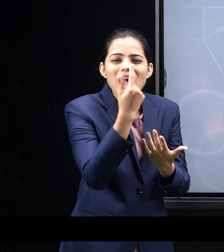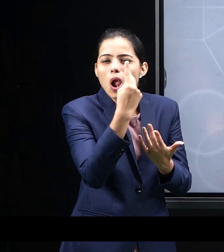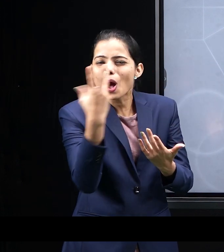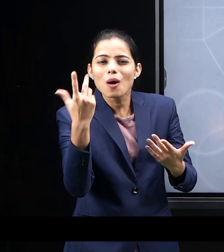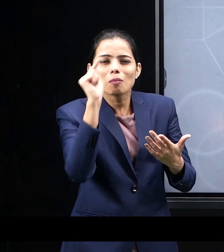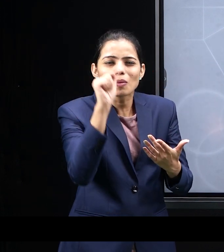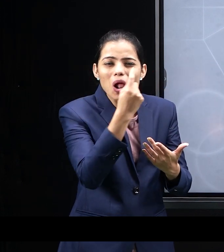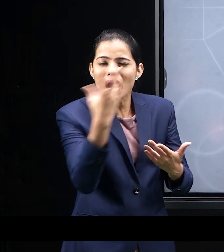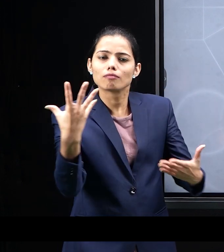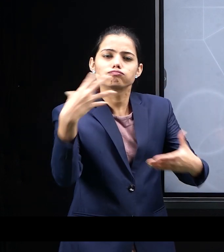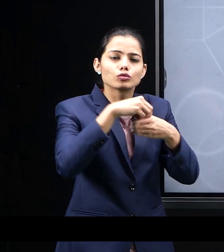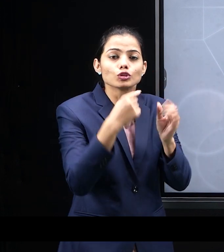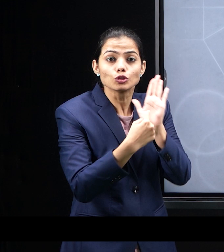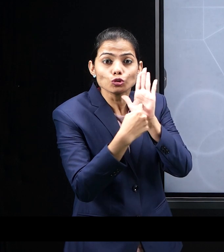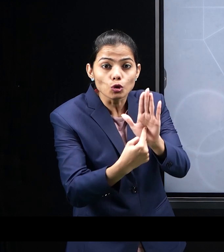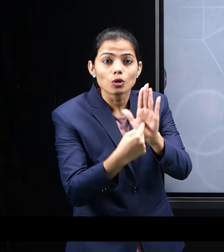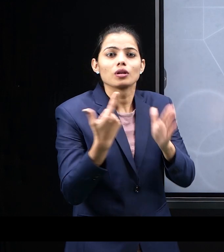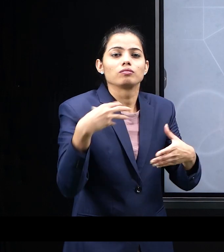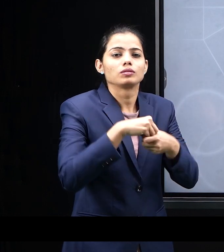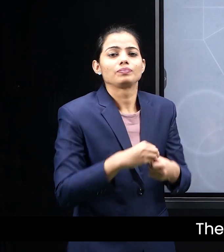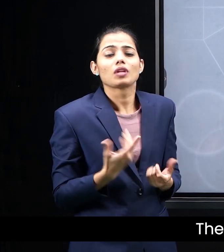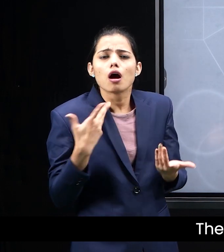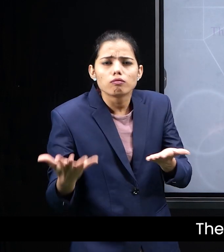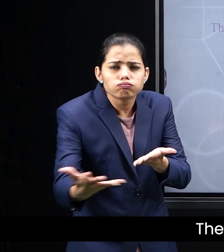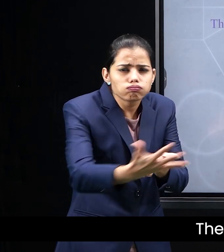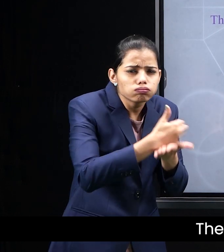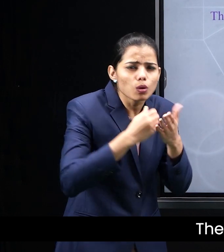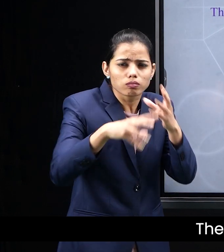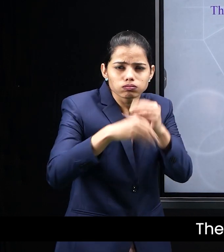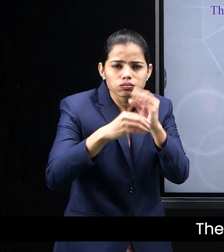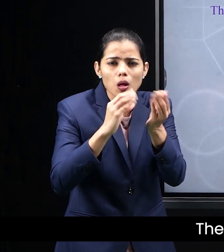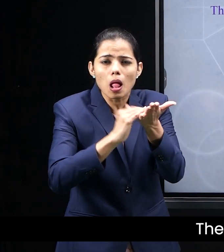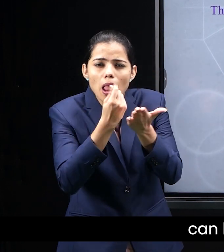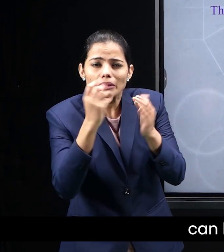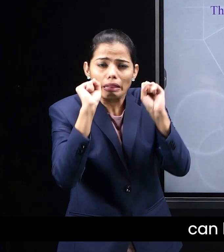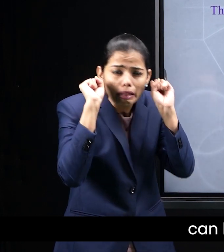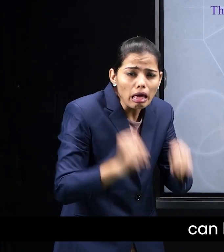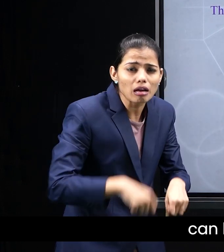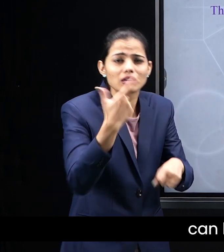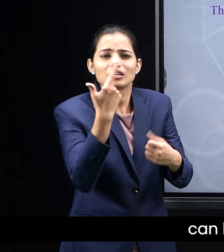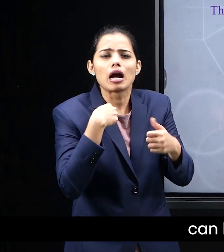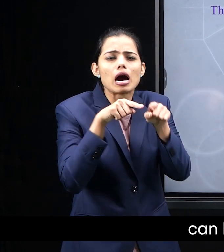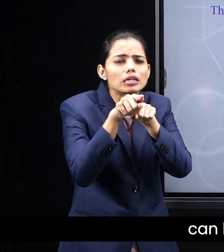Representation of a set. The collection of odd numbers can be described in many